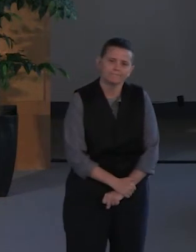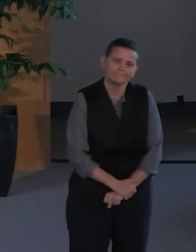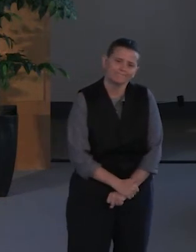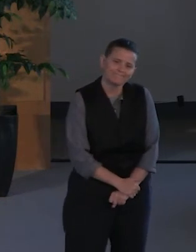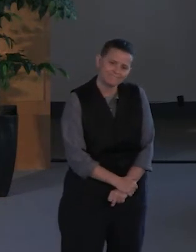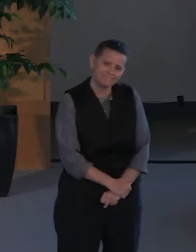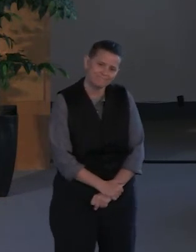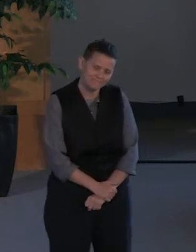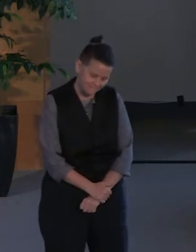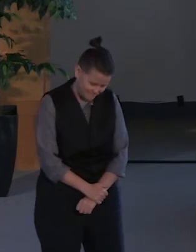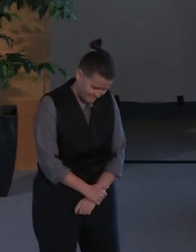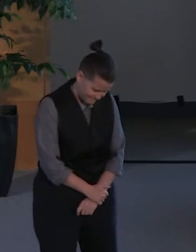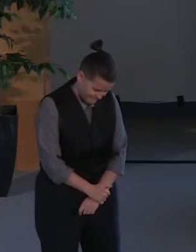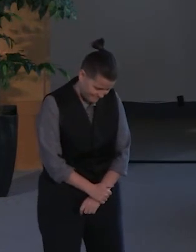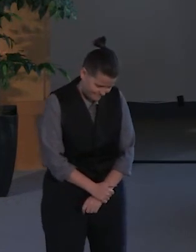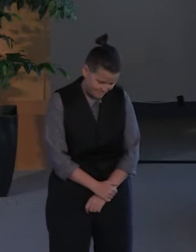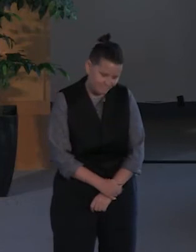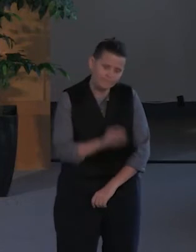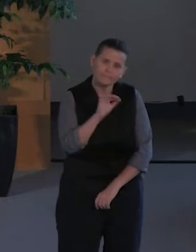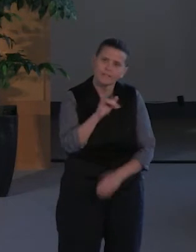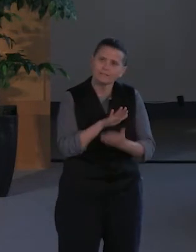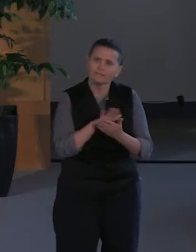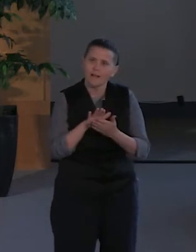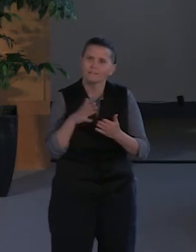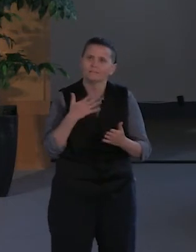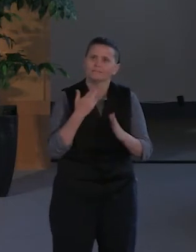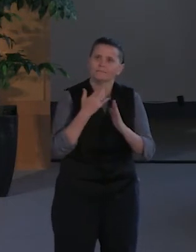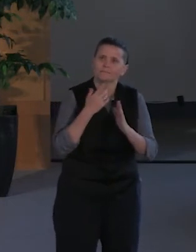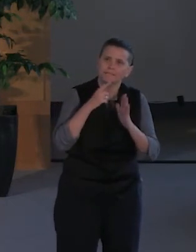Let's take that nice deep cleansing breath in.